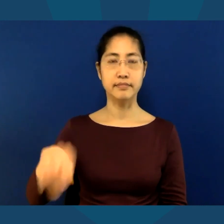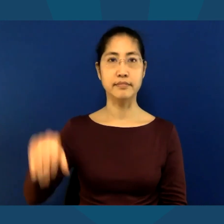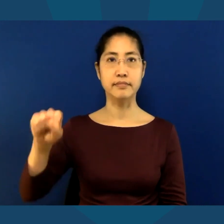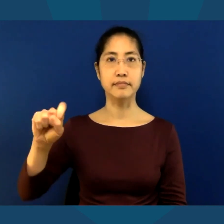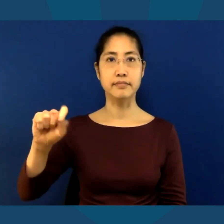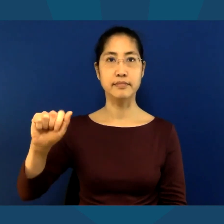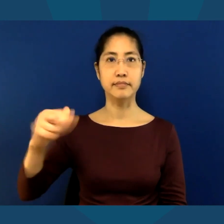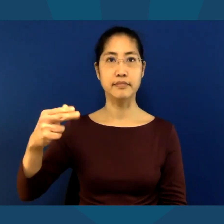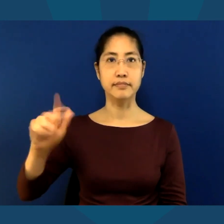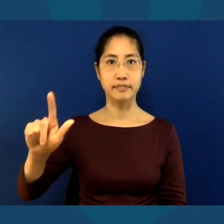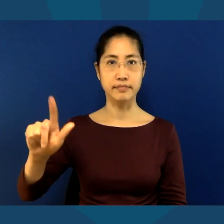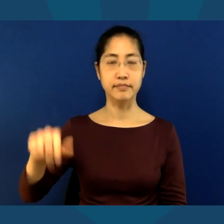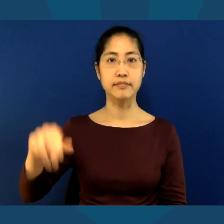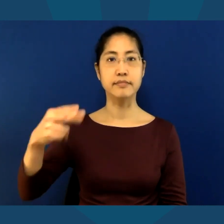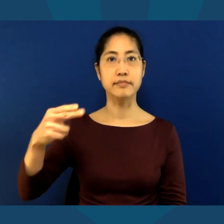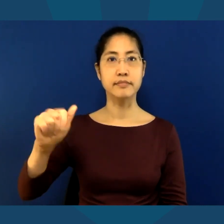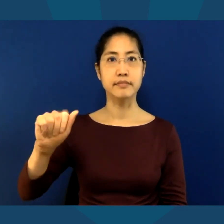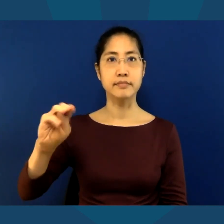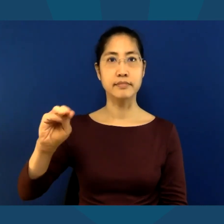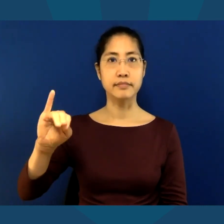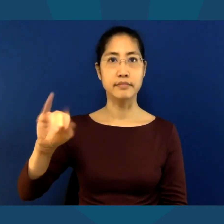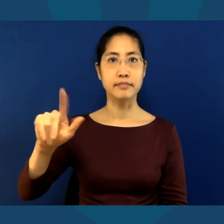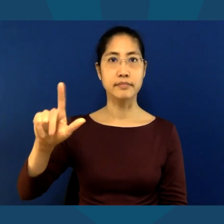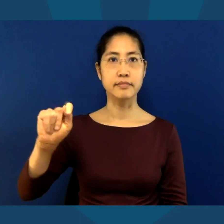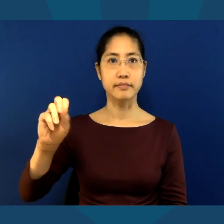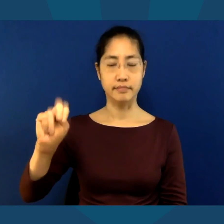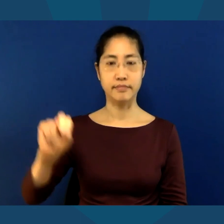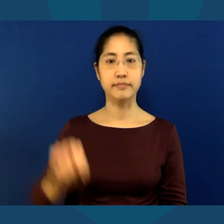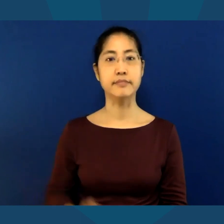Stephanie Stahl Hamilton.